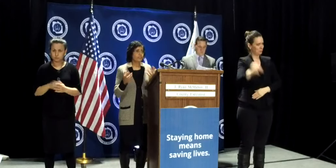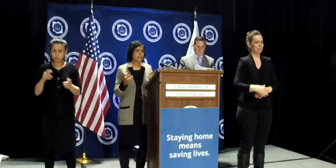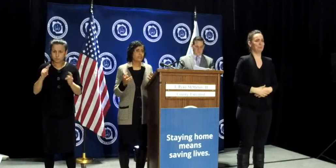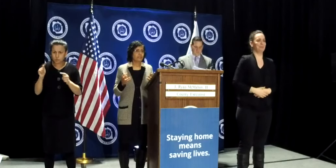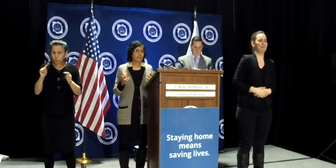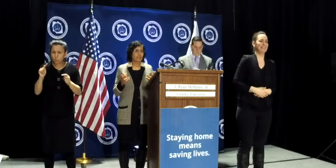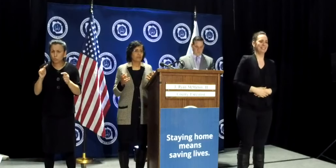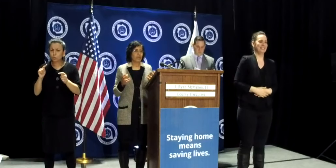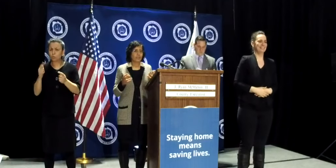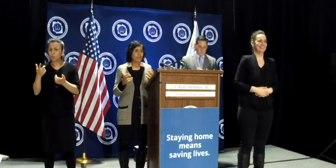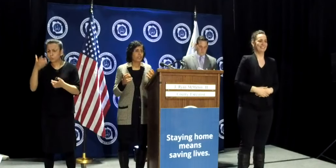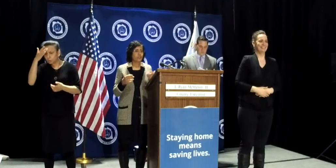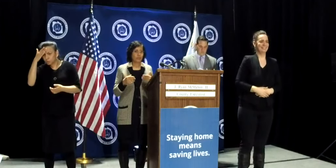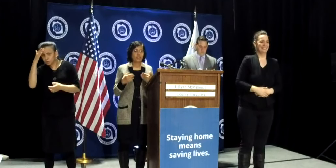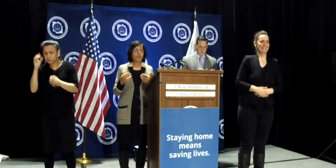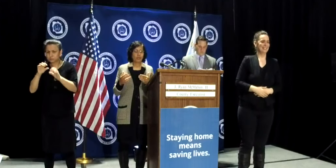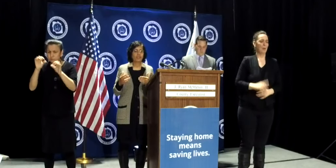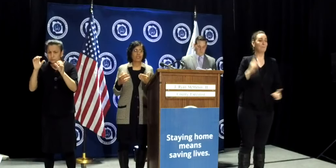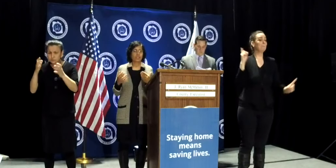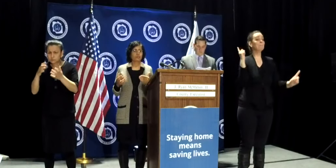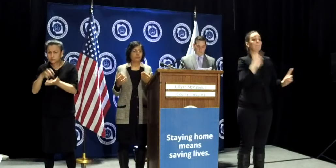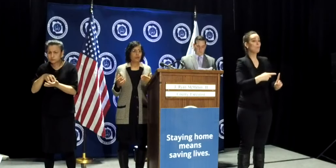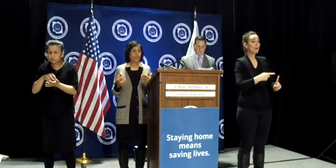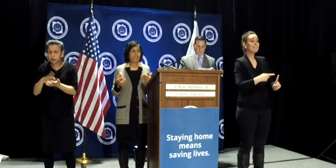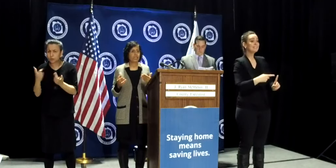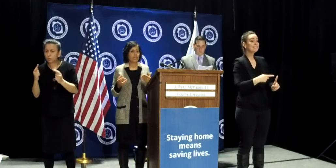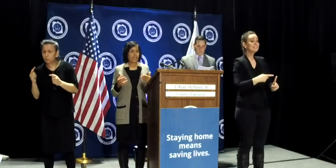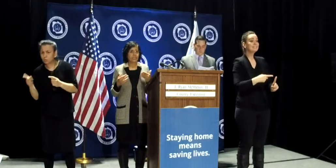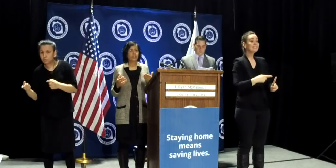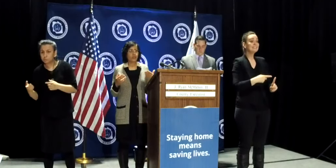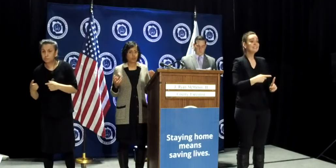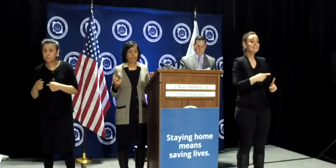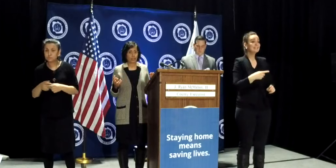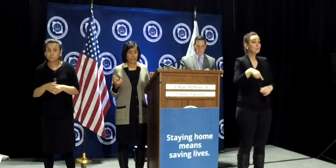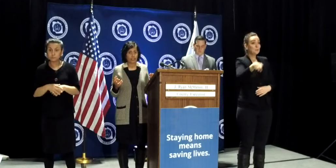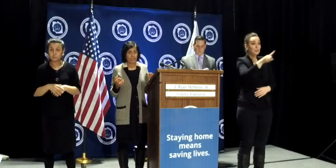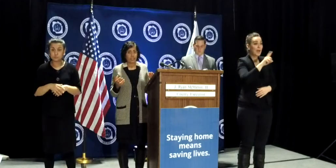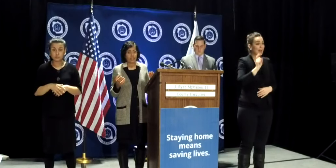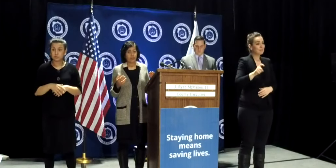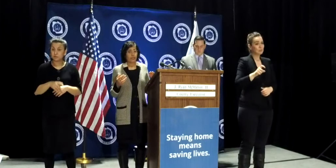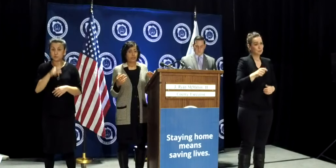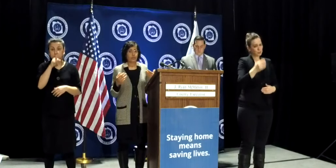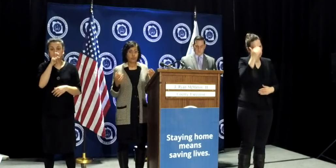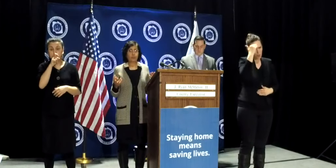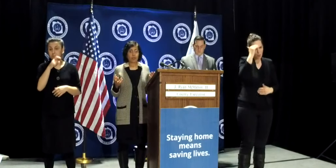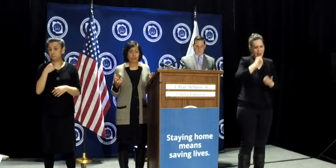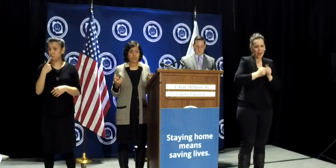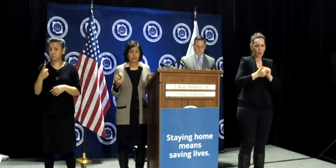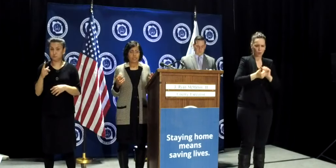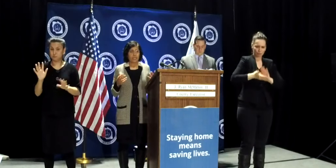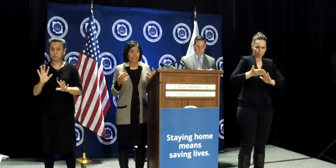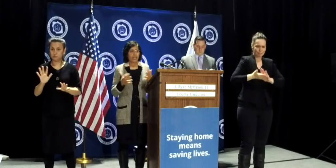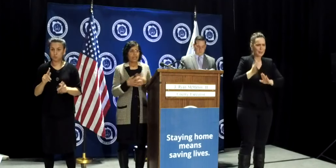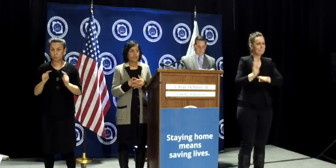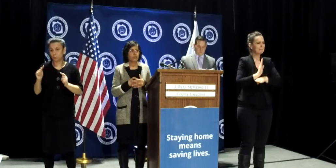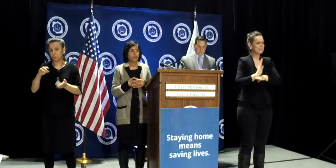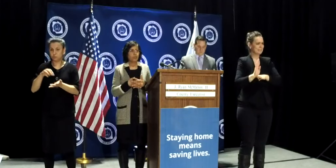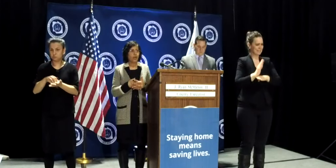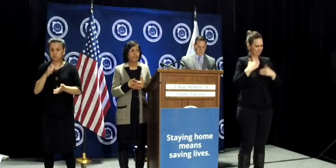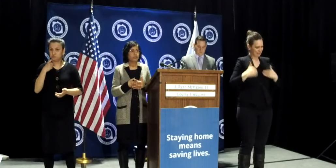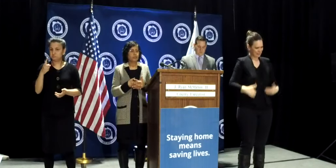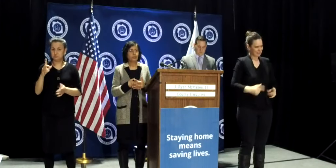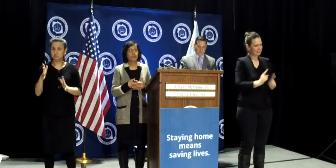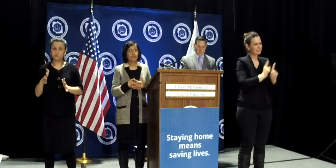of this is, I don't think it should be curiosity. It's mainly, and they know who they are because we do applaud them. And